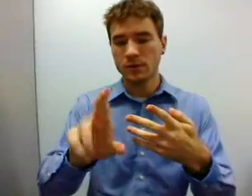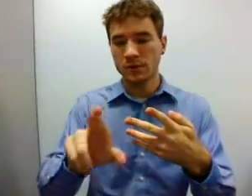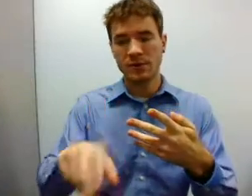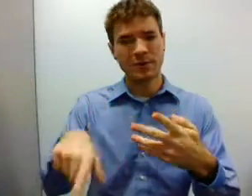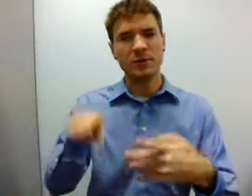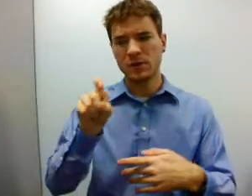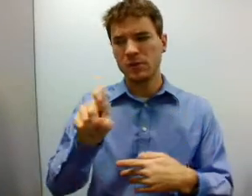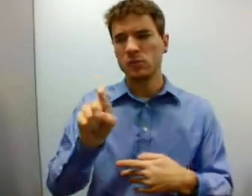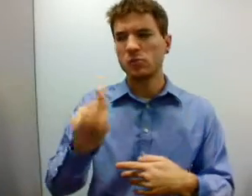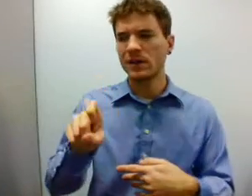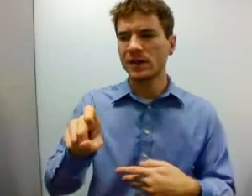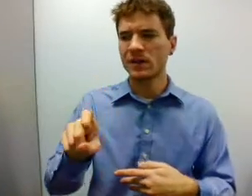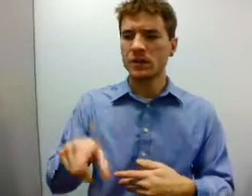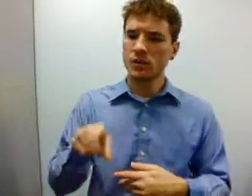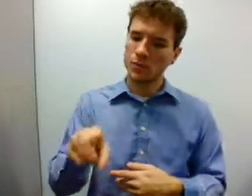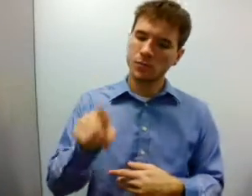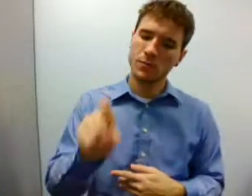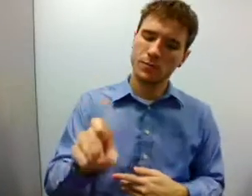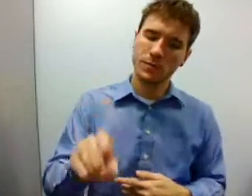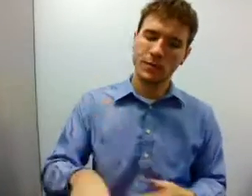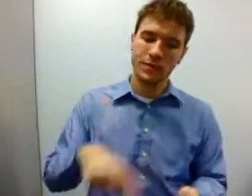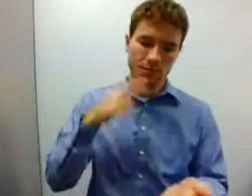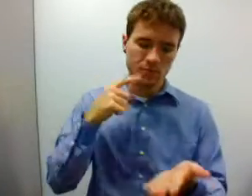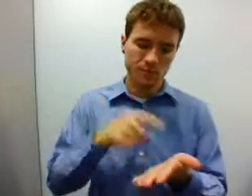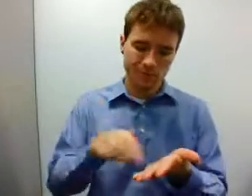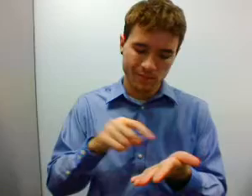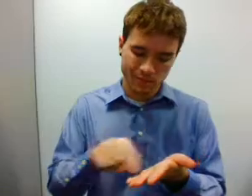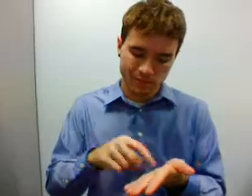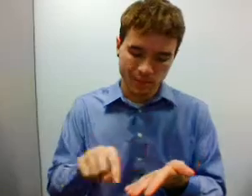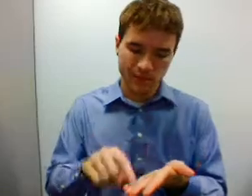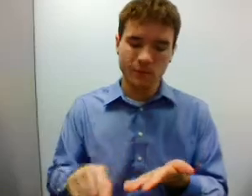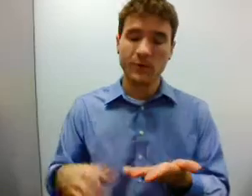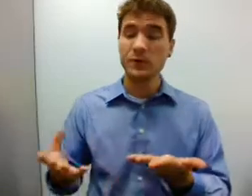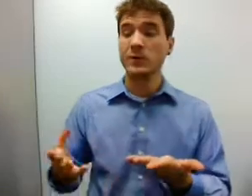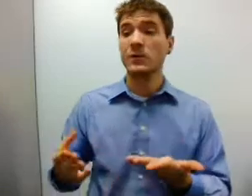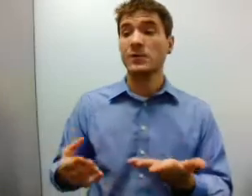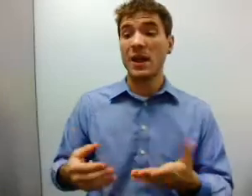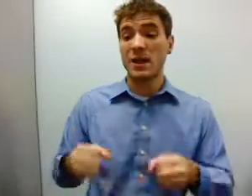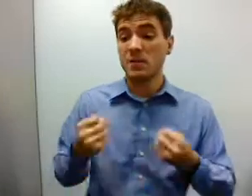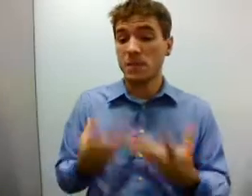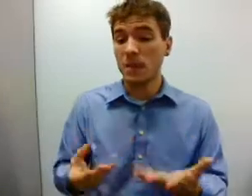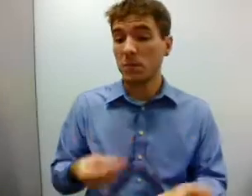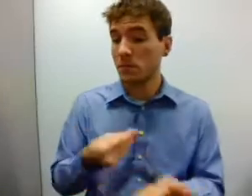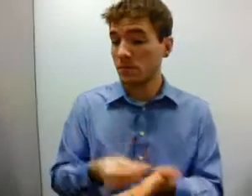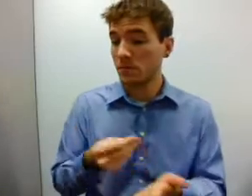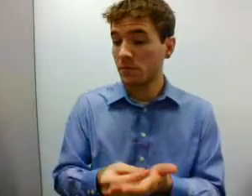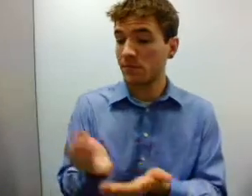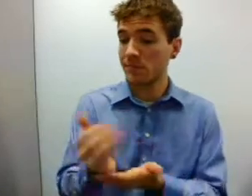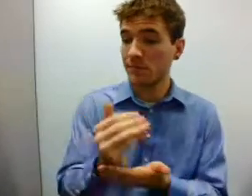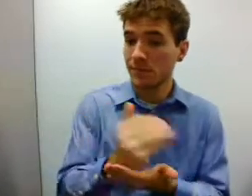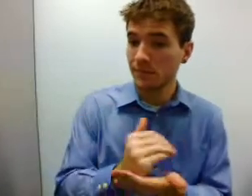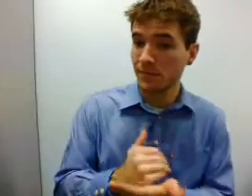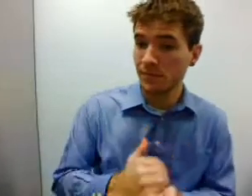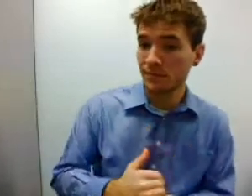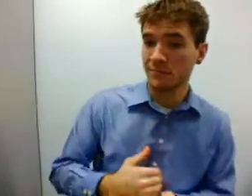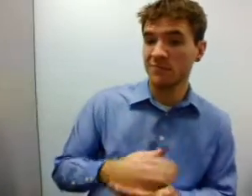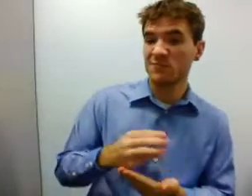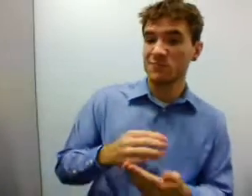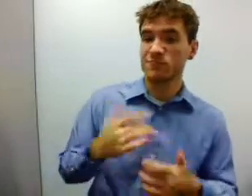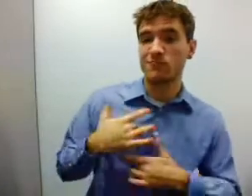if the interviewer hasn't brought up the word salary, should you? Not right away. In the initial conversation, you want to